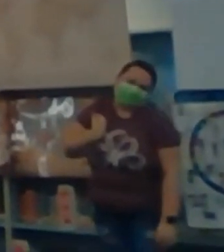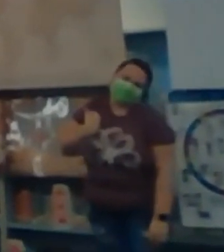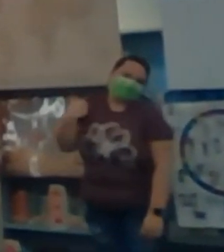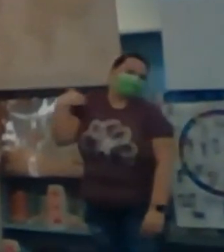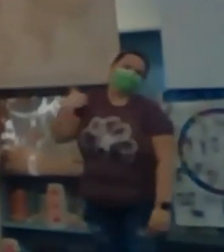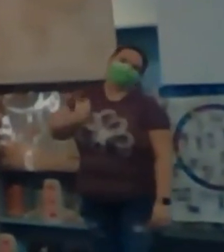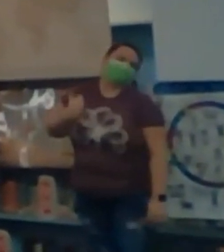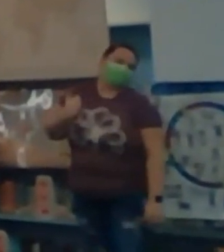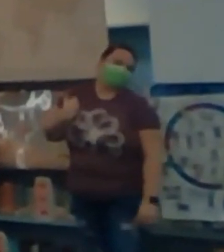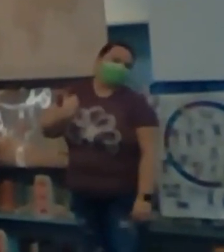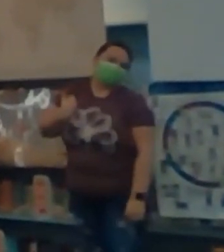Very tired.